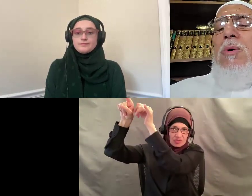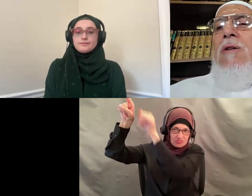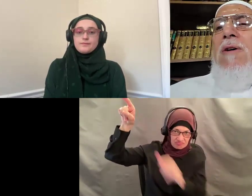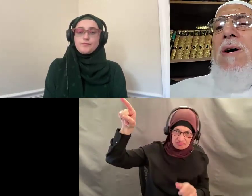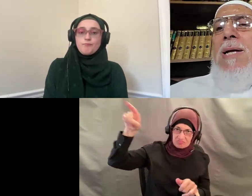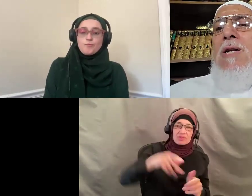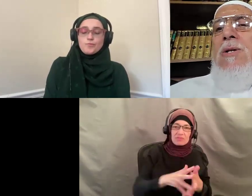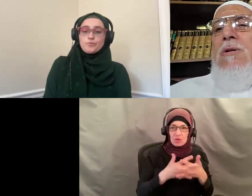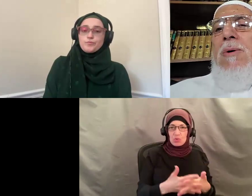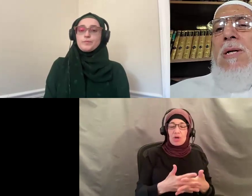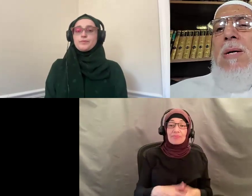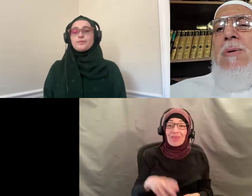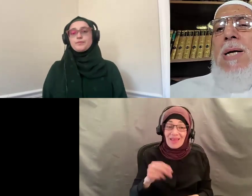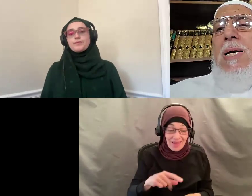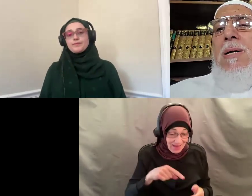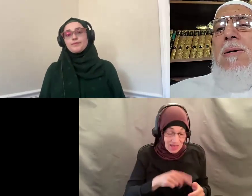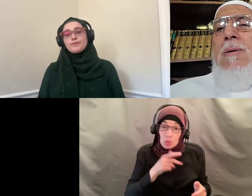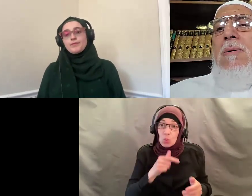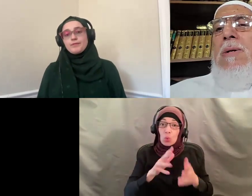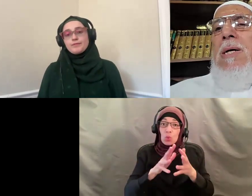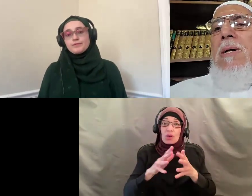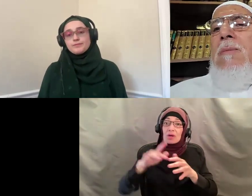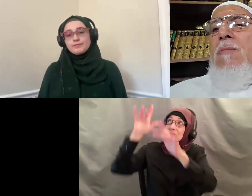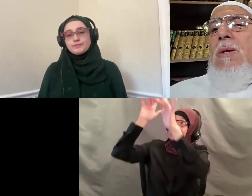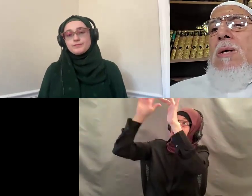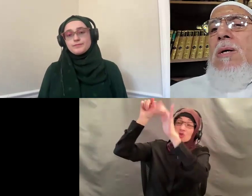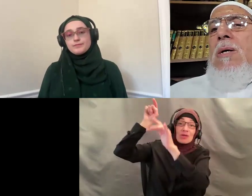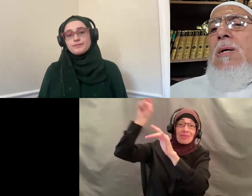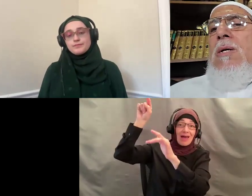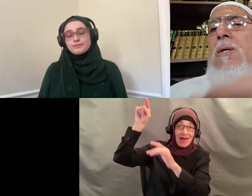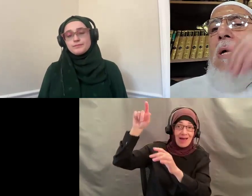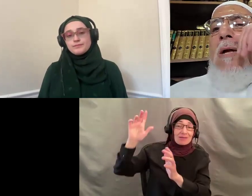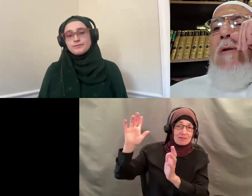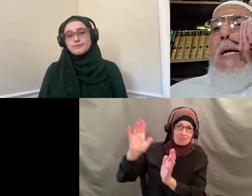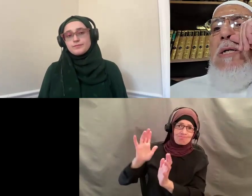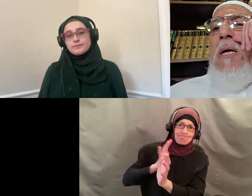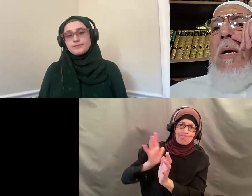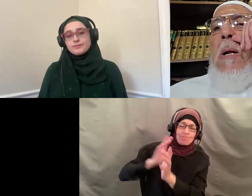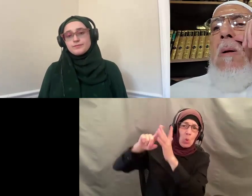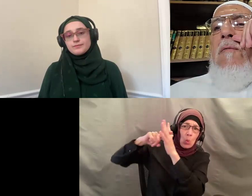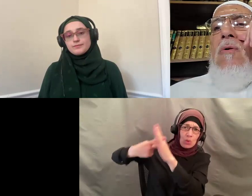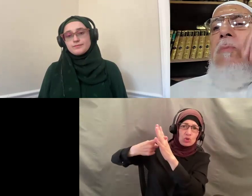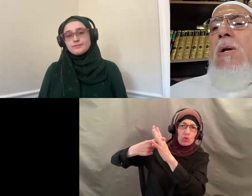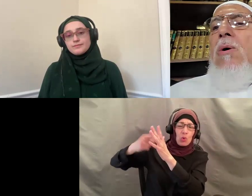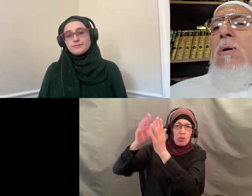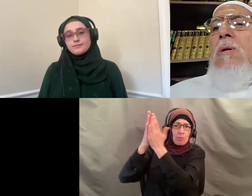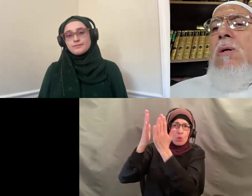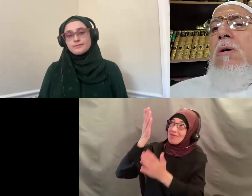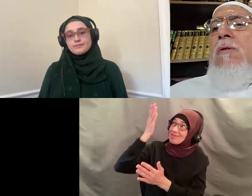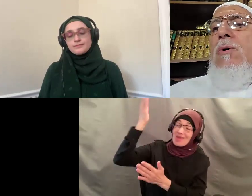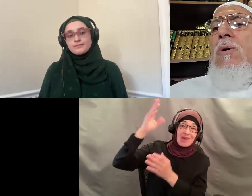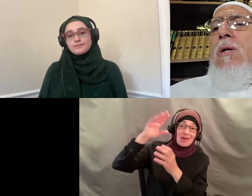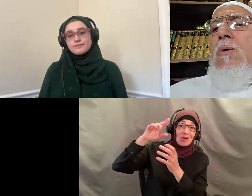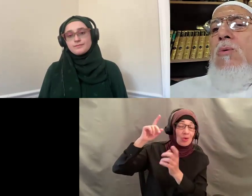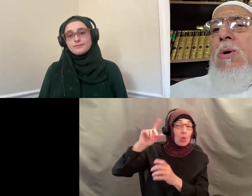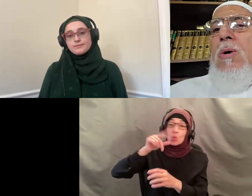the purified angels of Allah subhanahu wa ta'ala. Okay? It is a revelation from the Lord